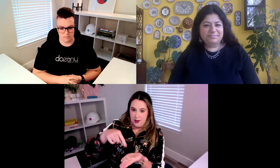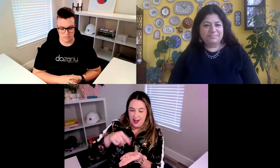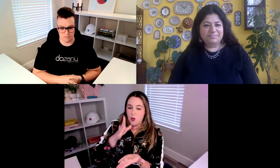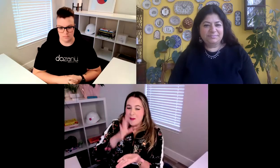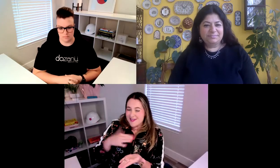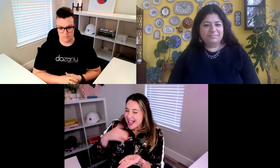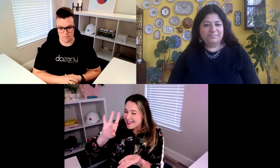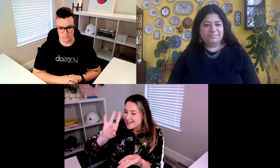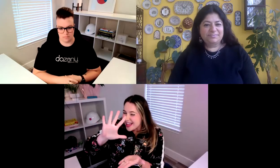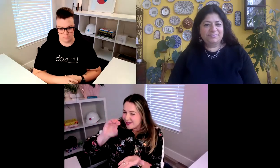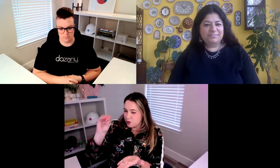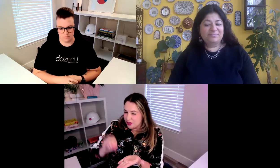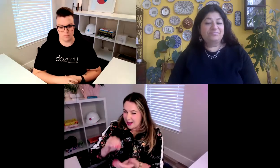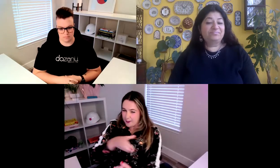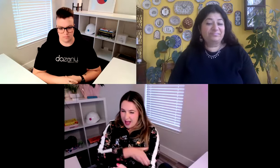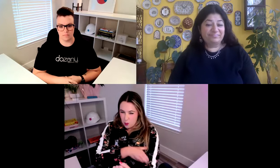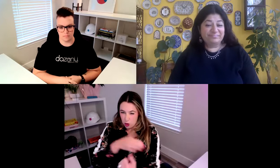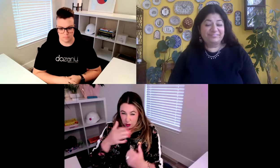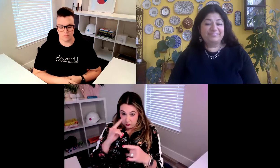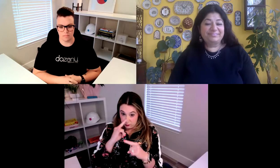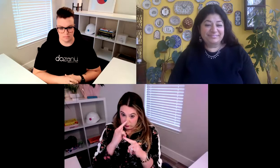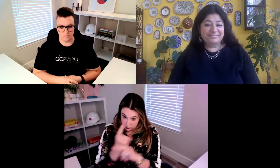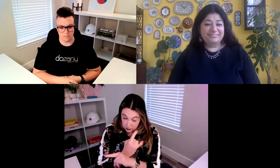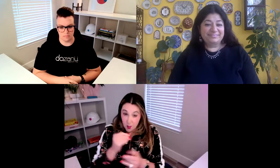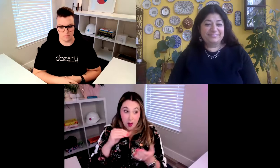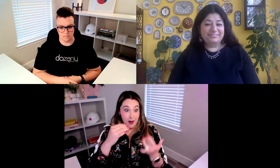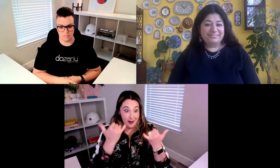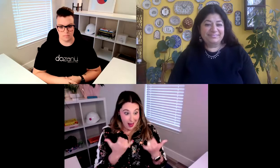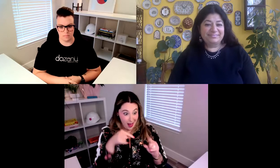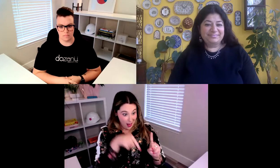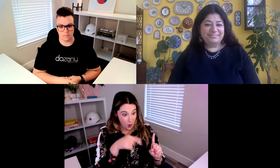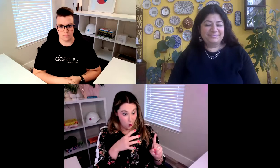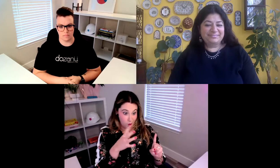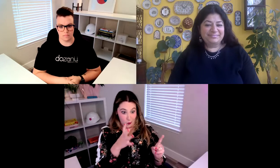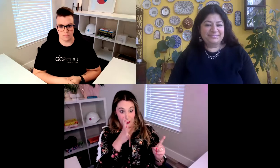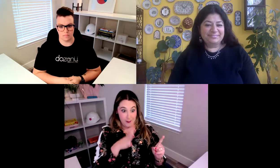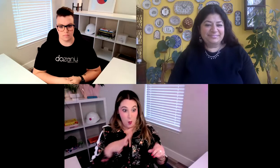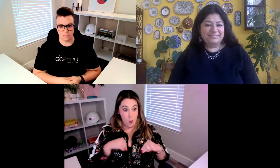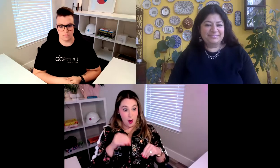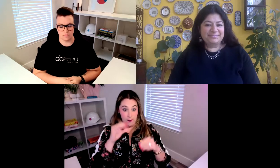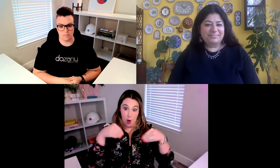furniture, whatever the case may be, women have the buying power, 85% of the buying power.